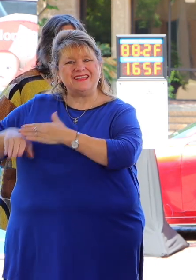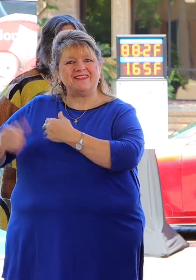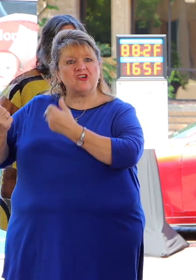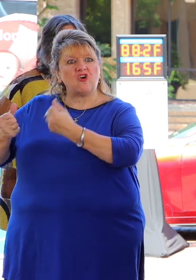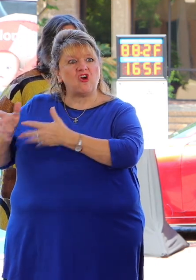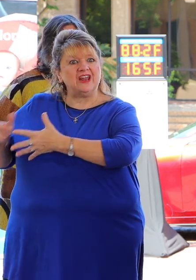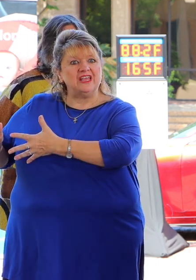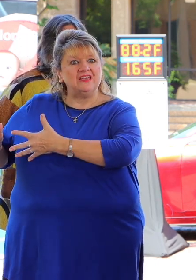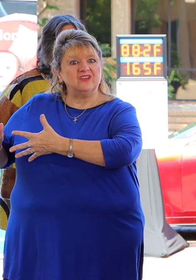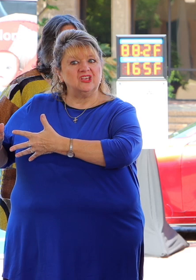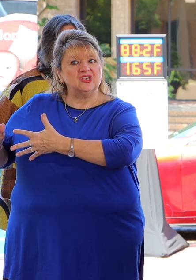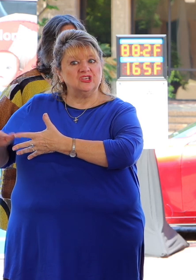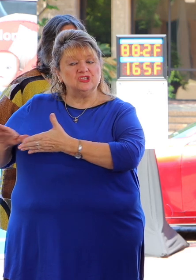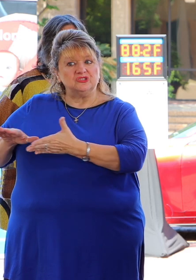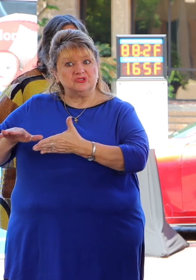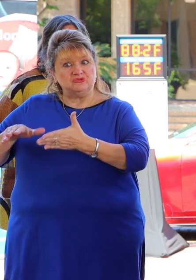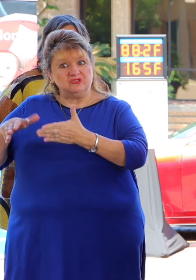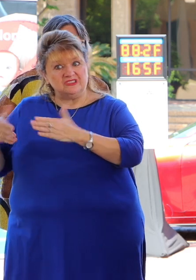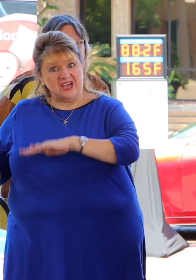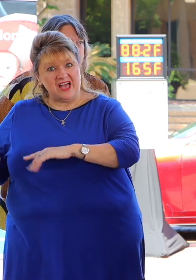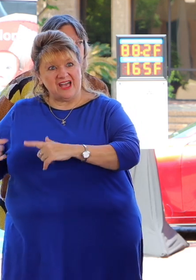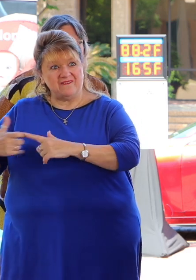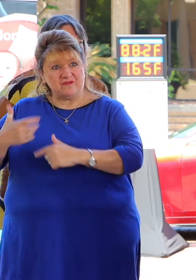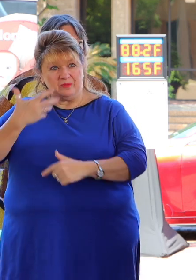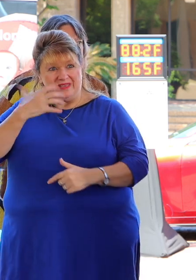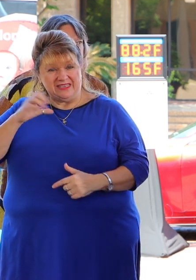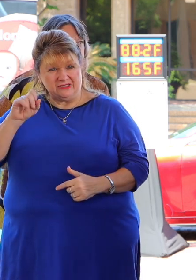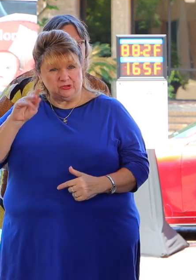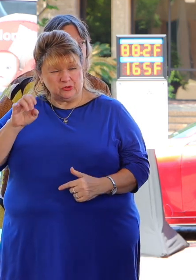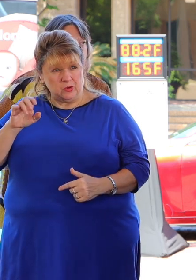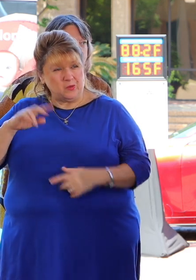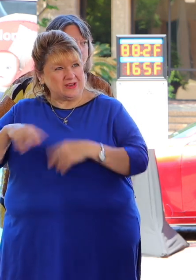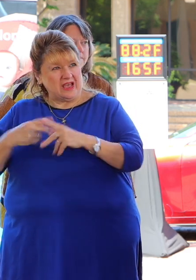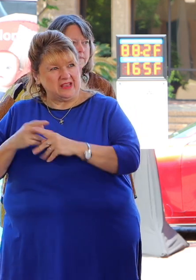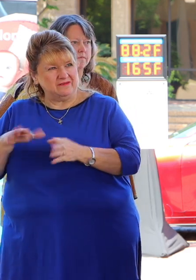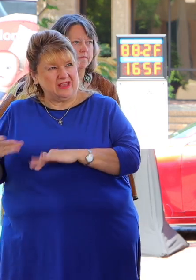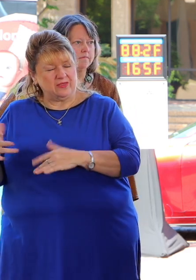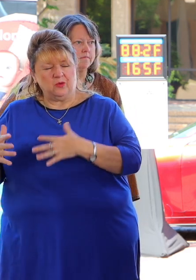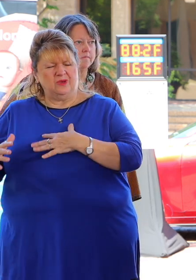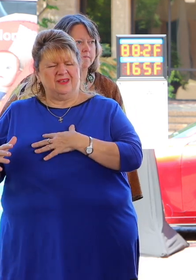death like heat stroke can be.